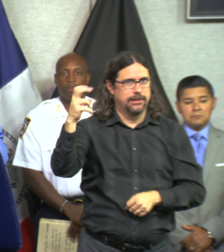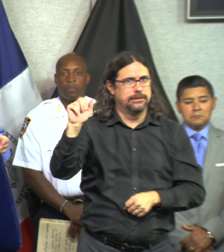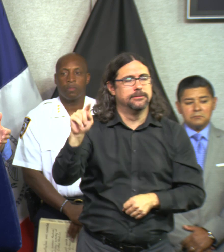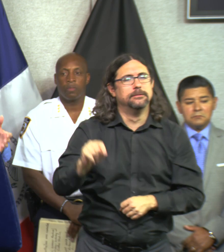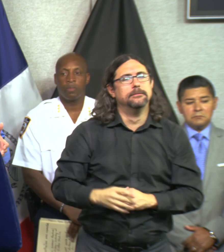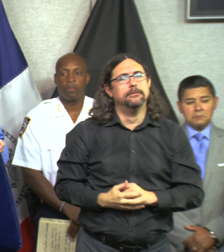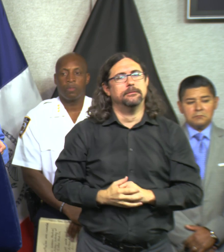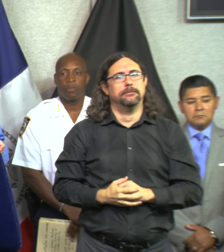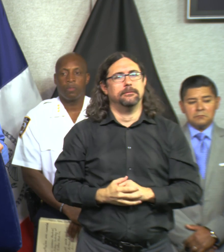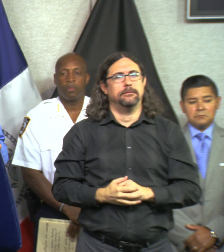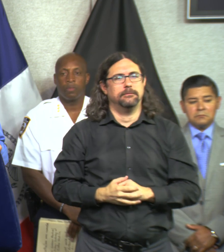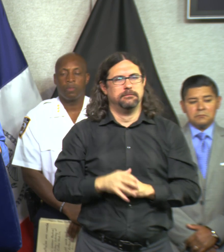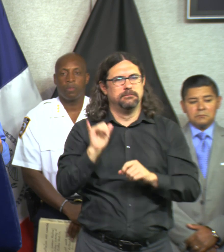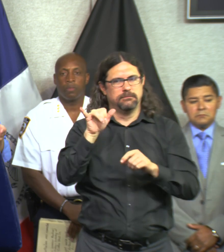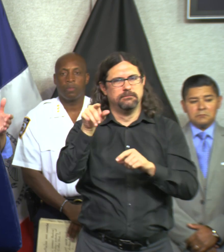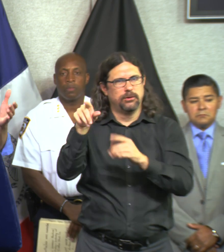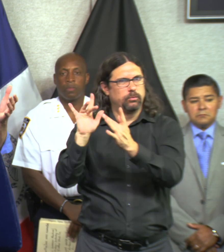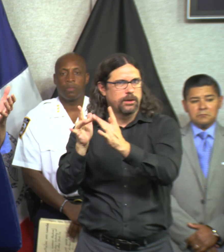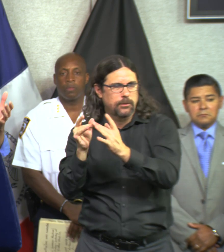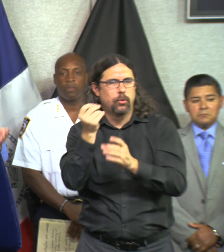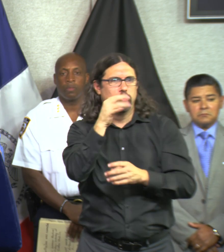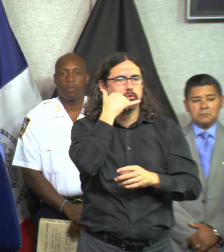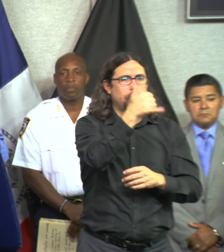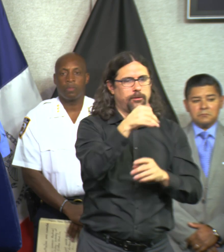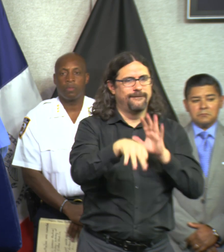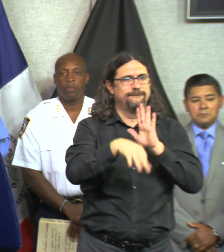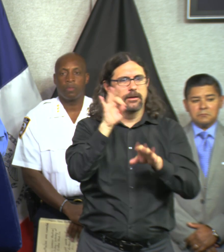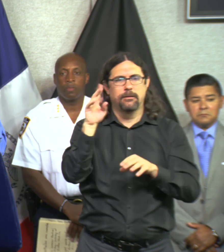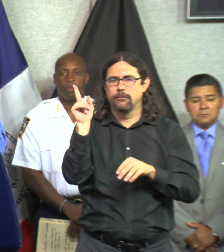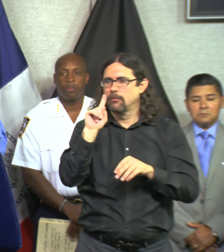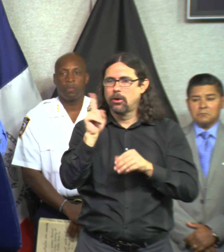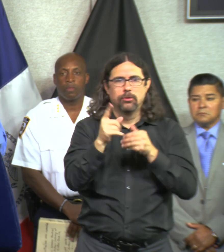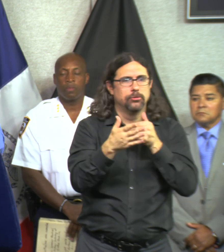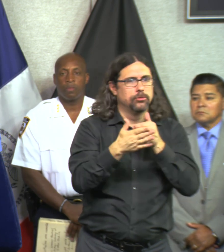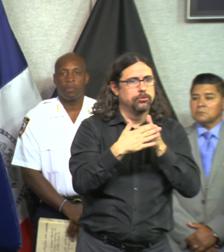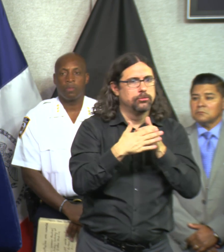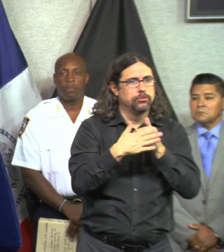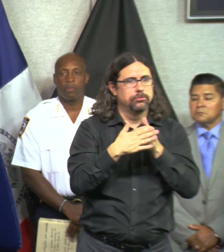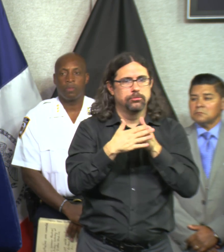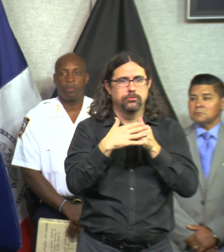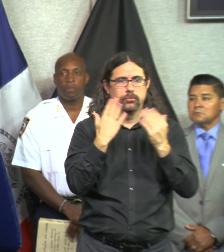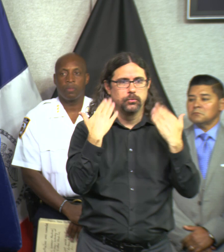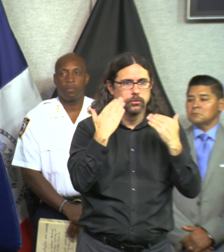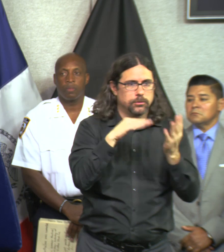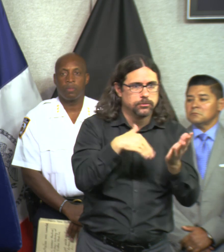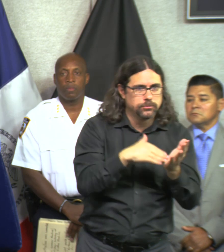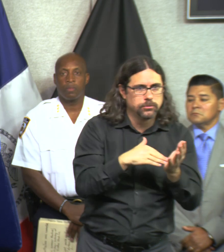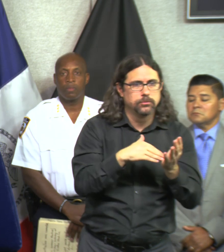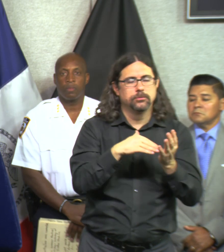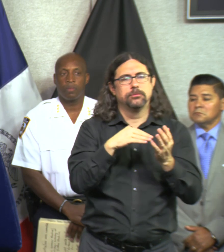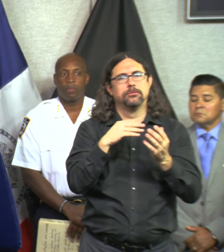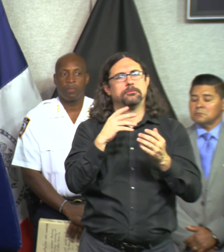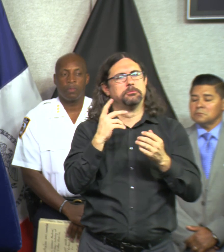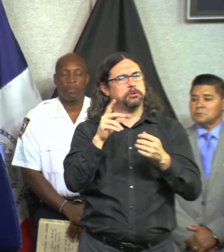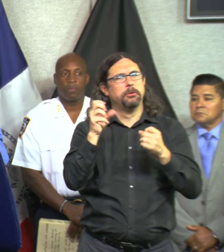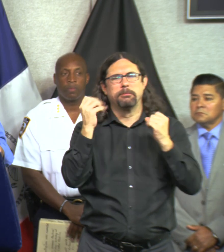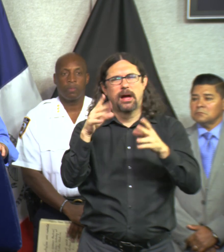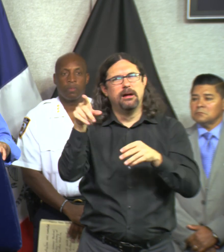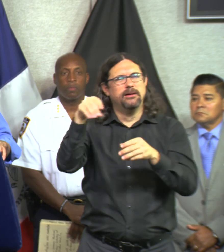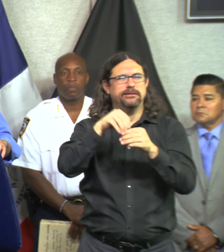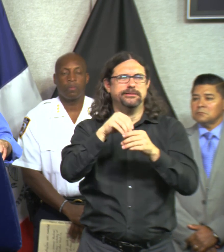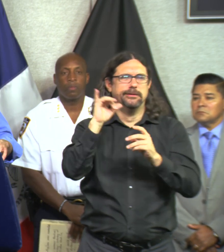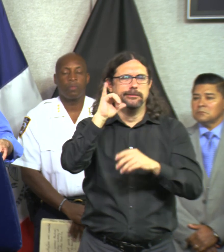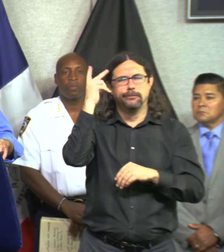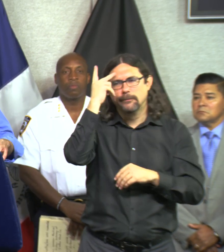about parks and recreation facilities, community centers, senior centers, libraries. There'll be some variation over the